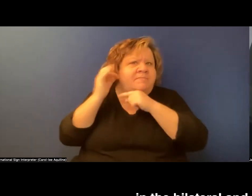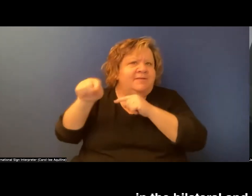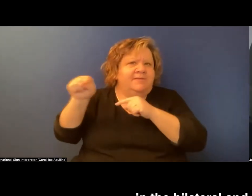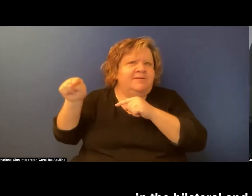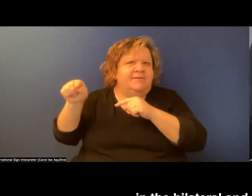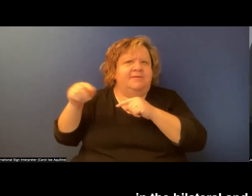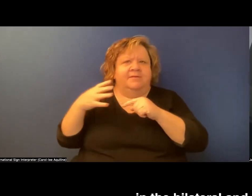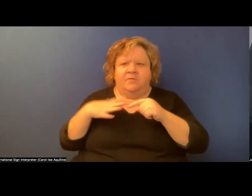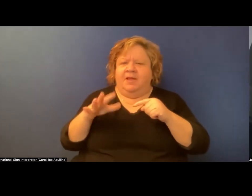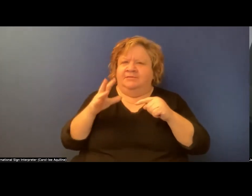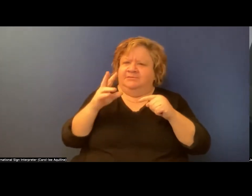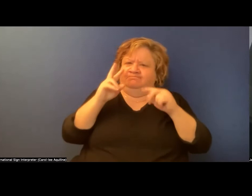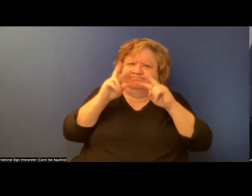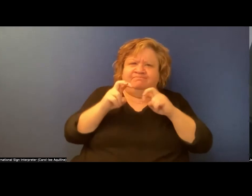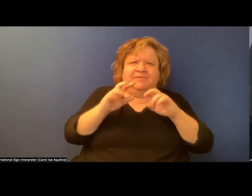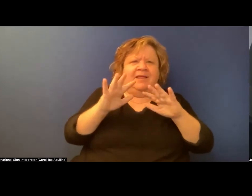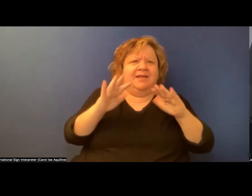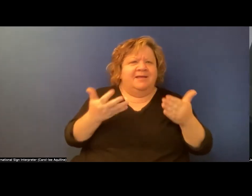regional programs that we fund.